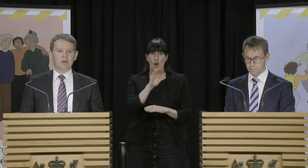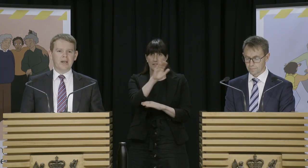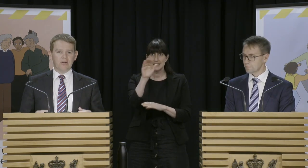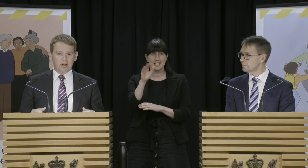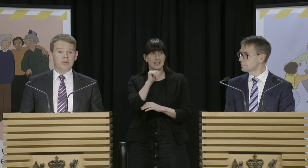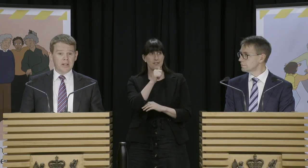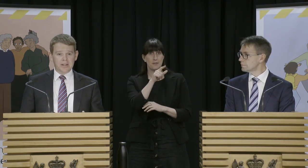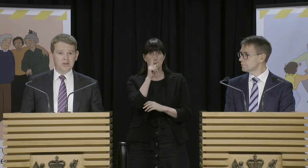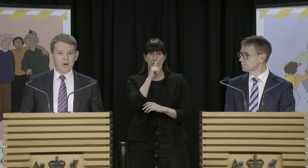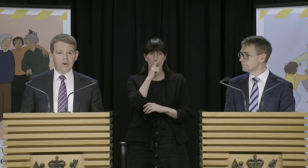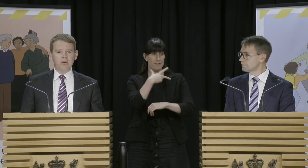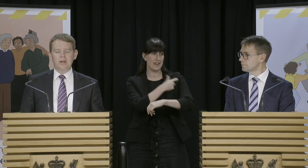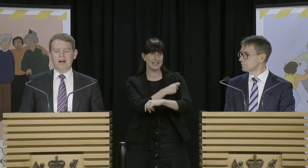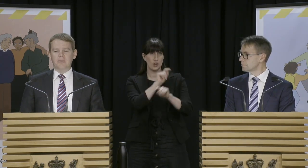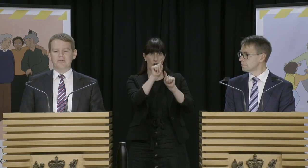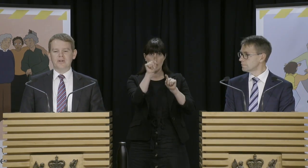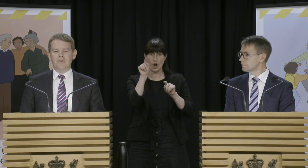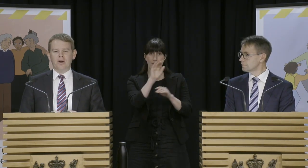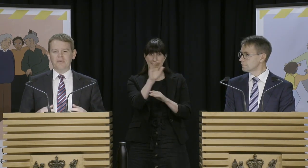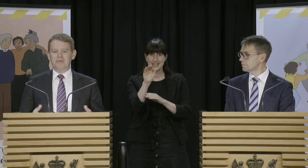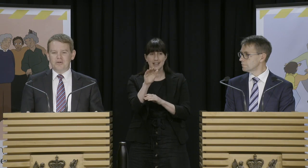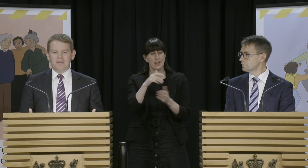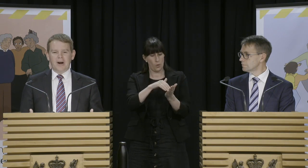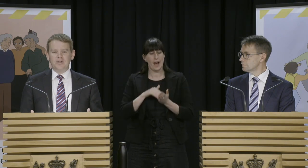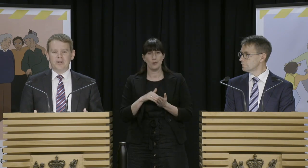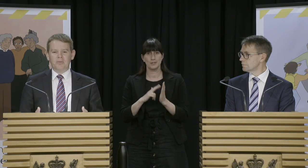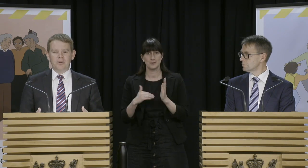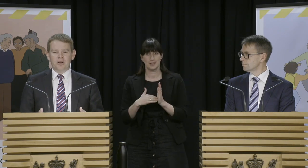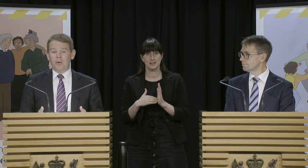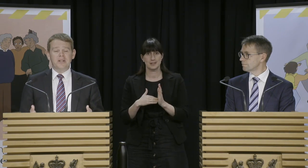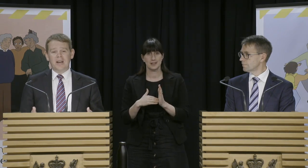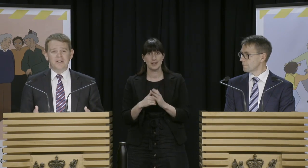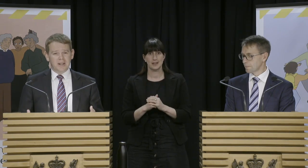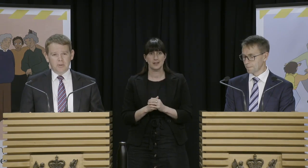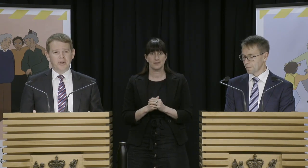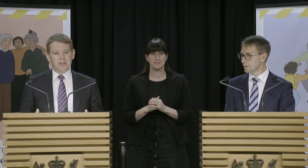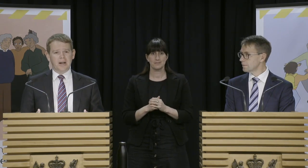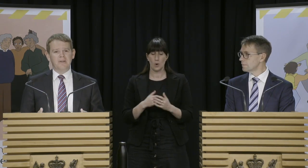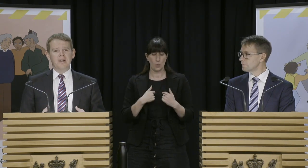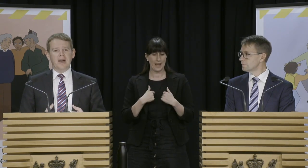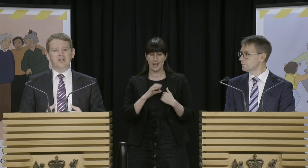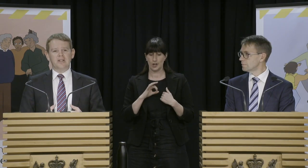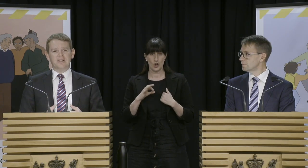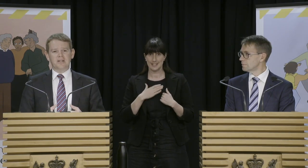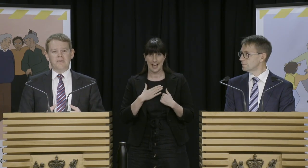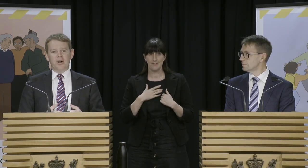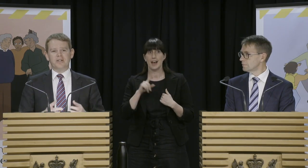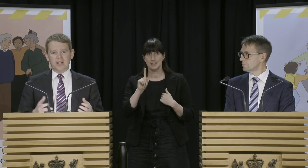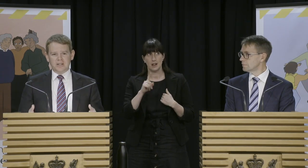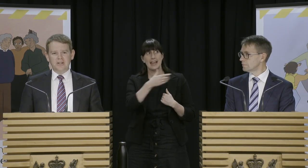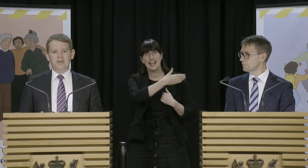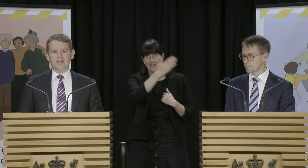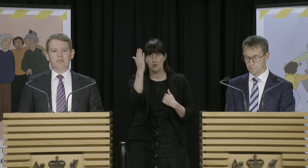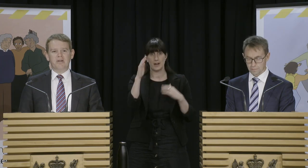role here in New Zealand as well. I've used the phrase, when nobody's safe until everybody's safe. Actually, the